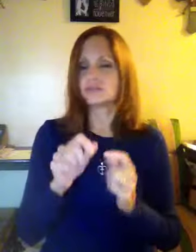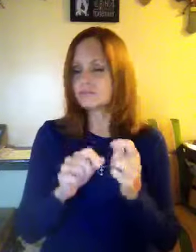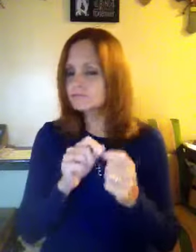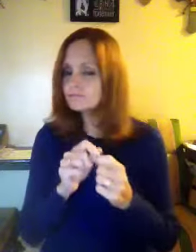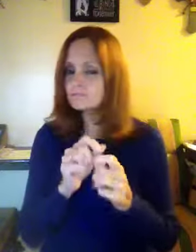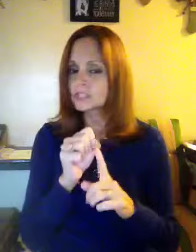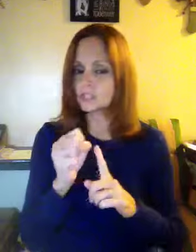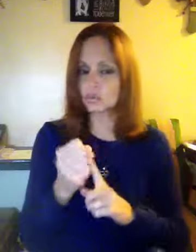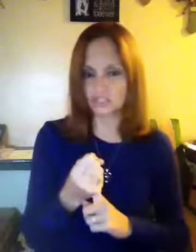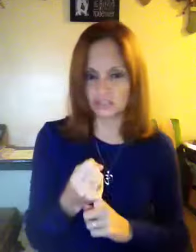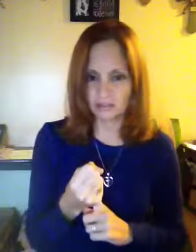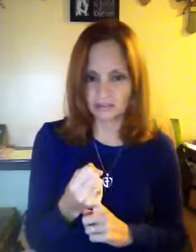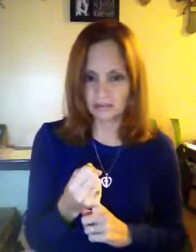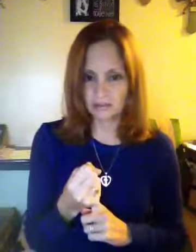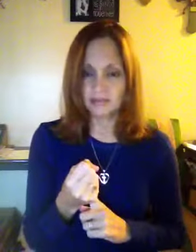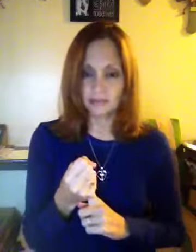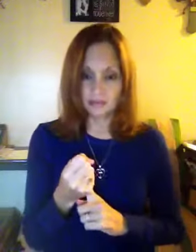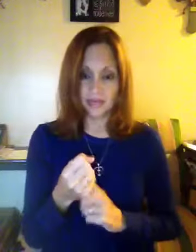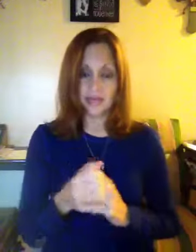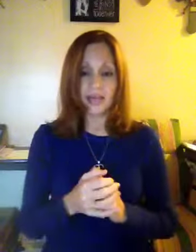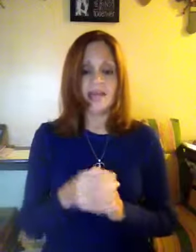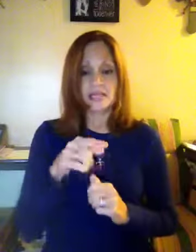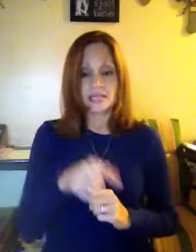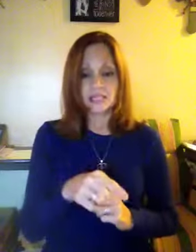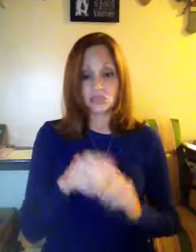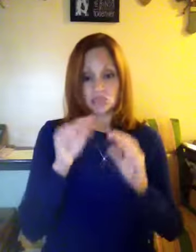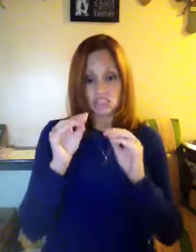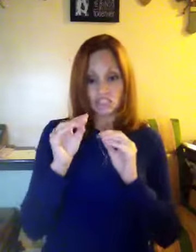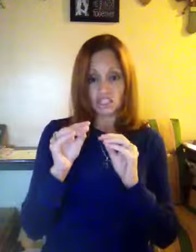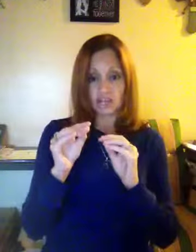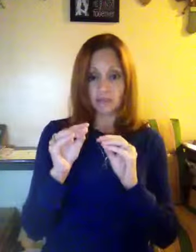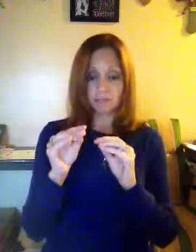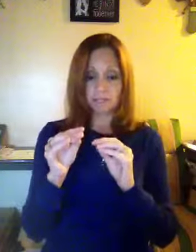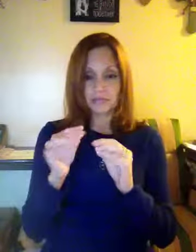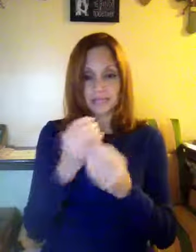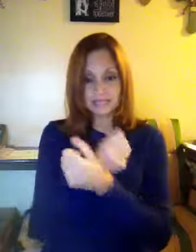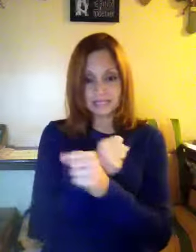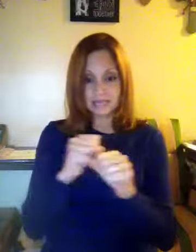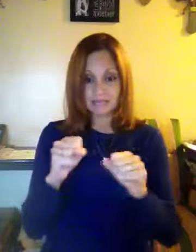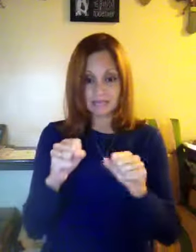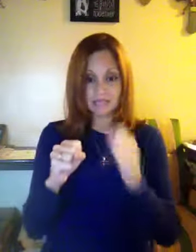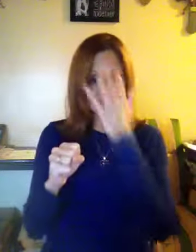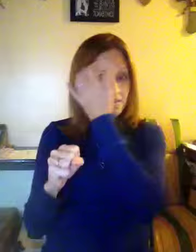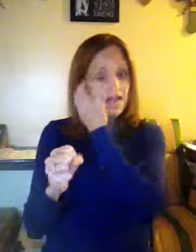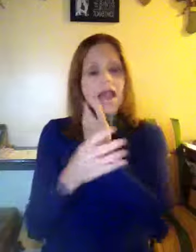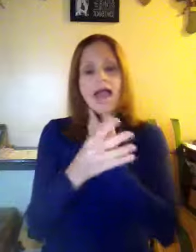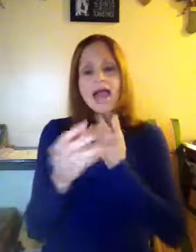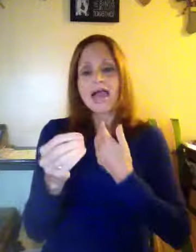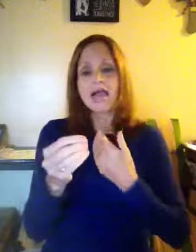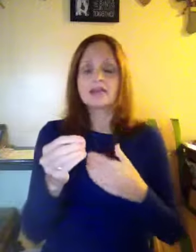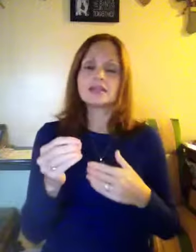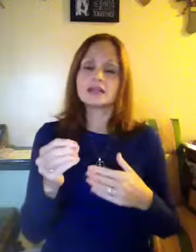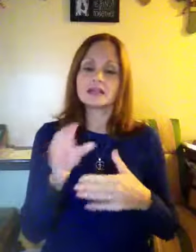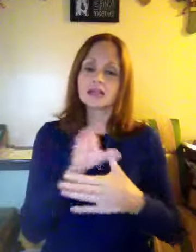situations. Okay, this will teach them safety and the